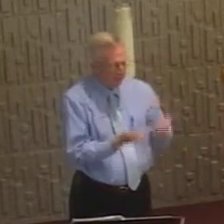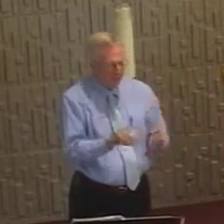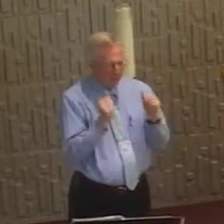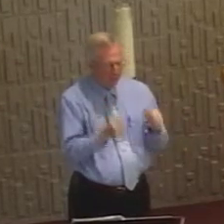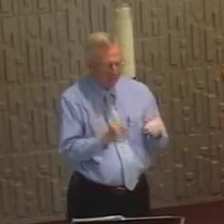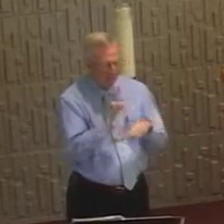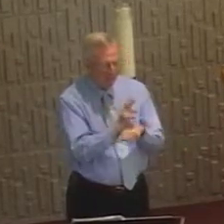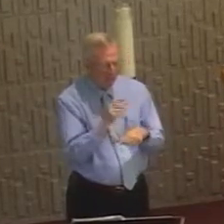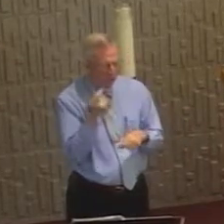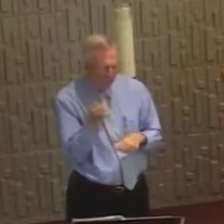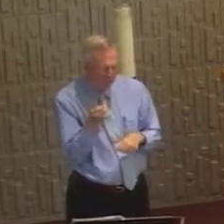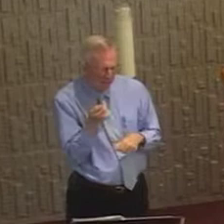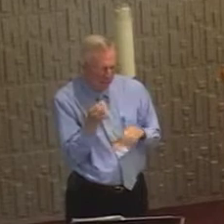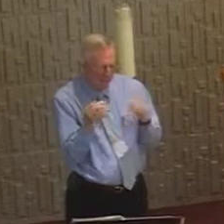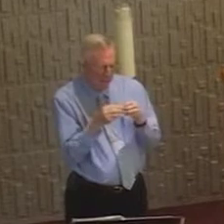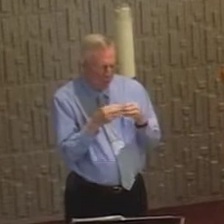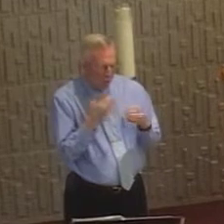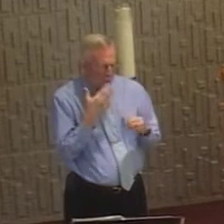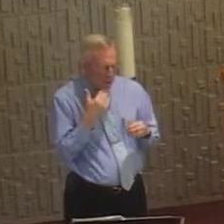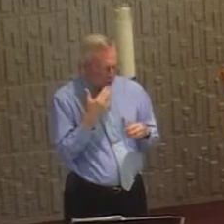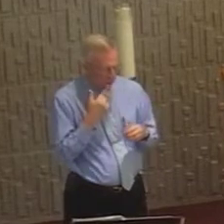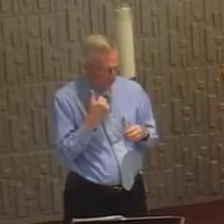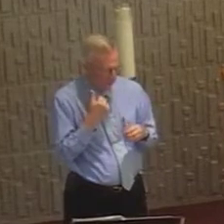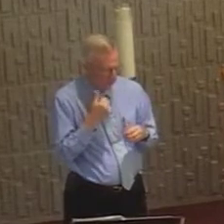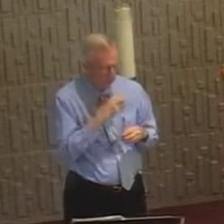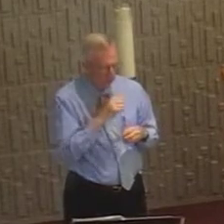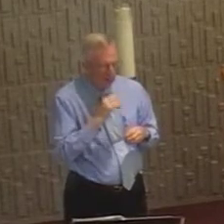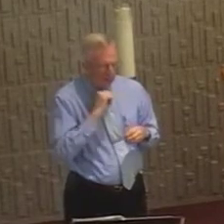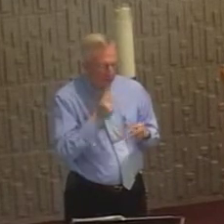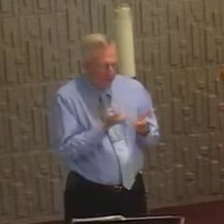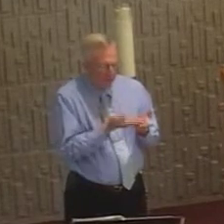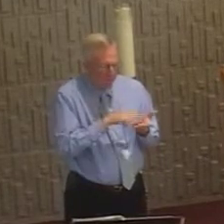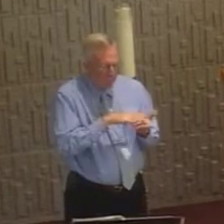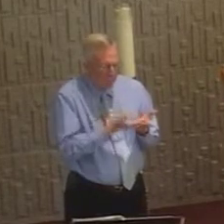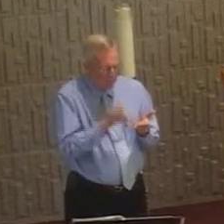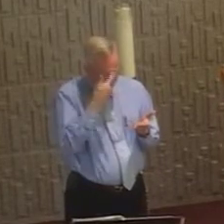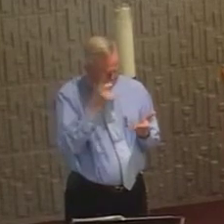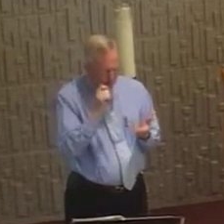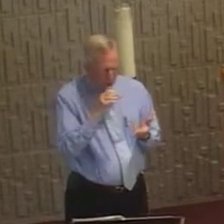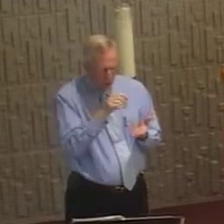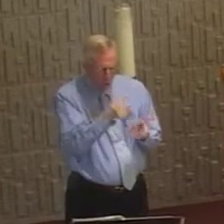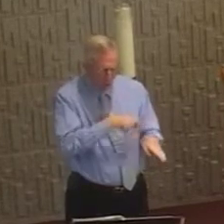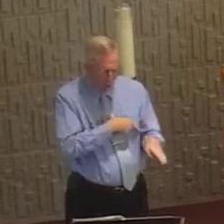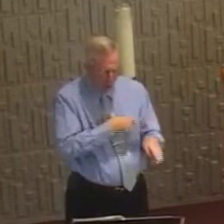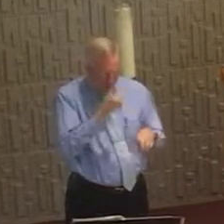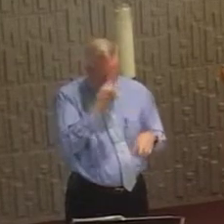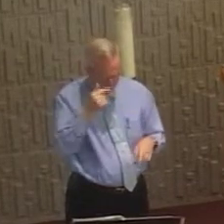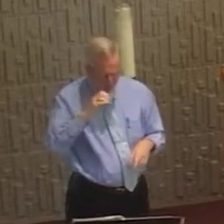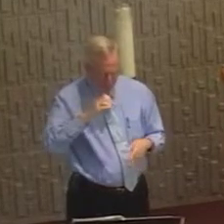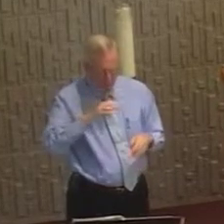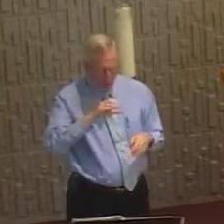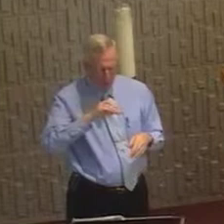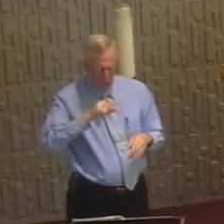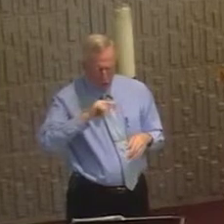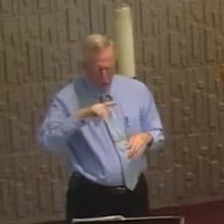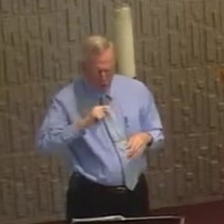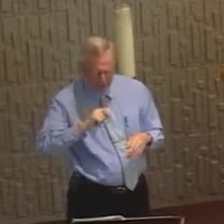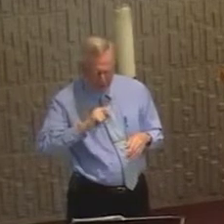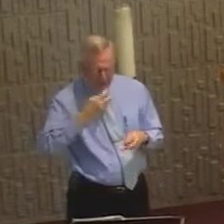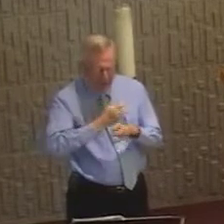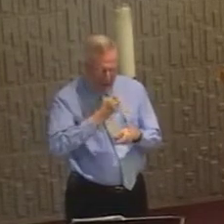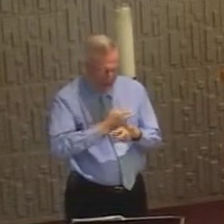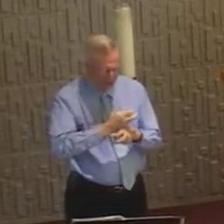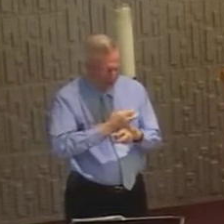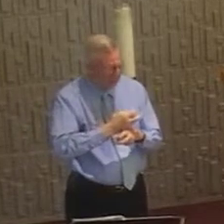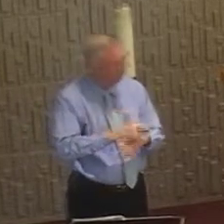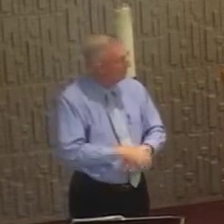in the recipe, and don't bake it for quite so long because the crust has been a little hard lately. And you know, maybe cherry